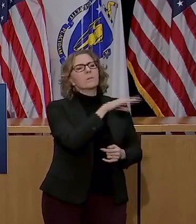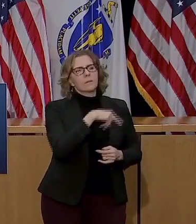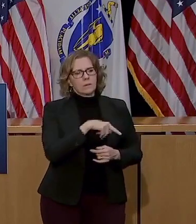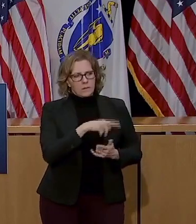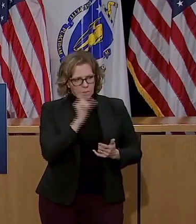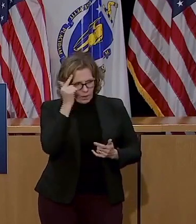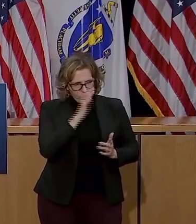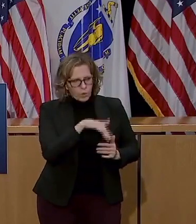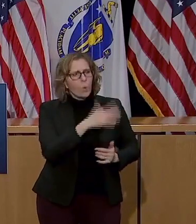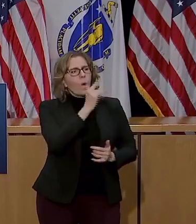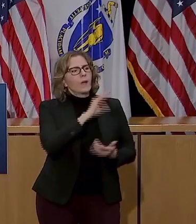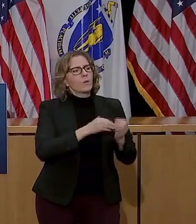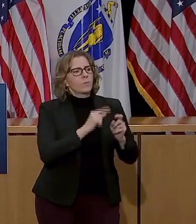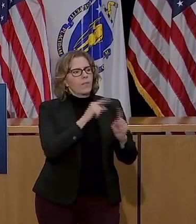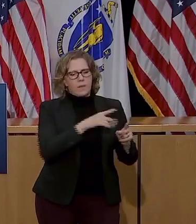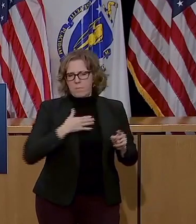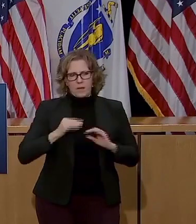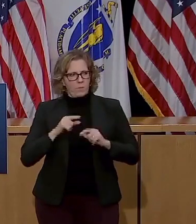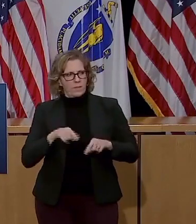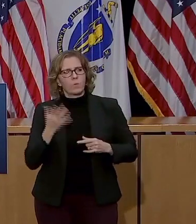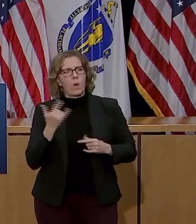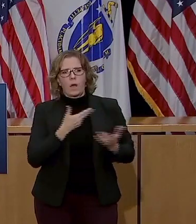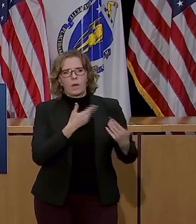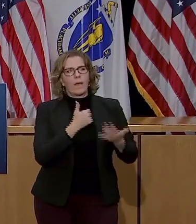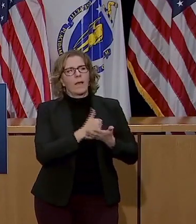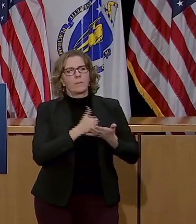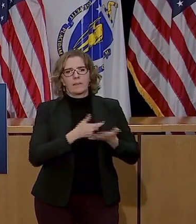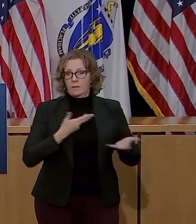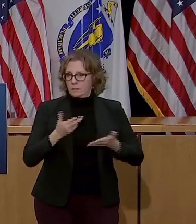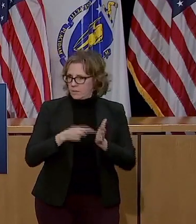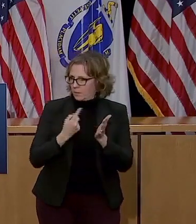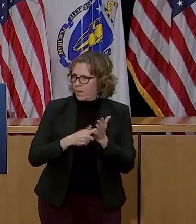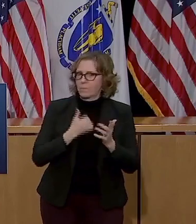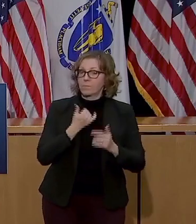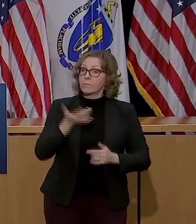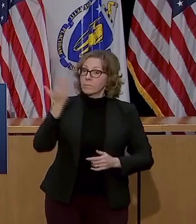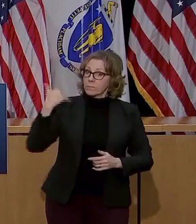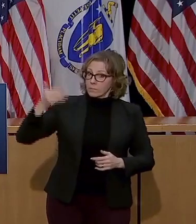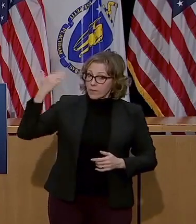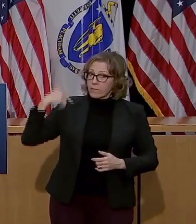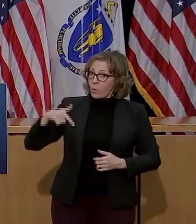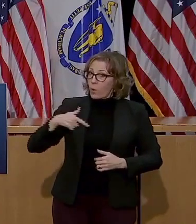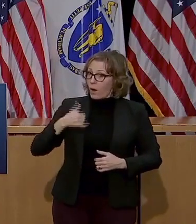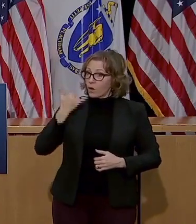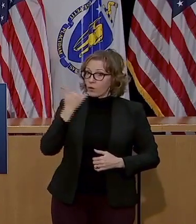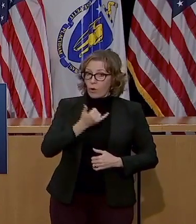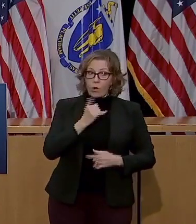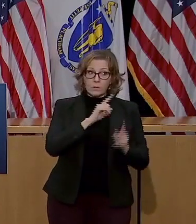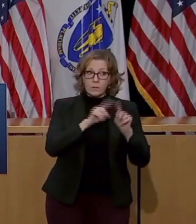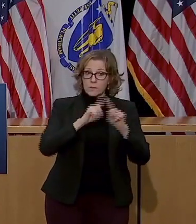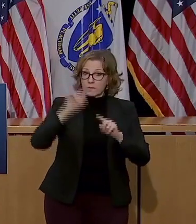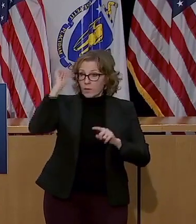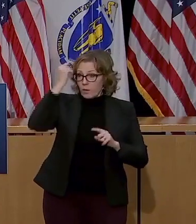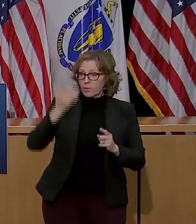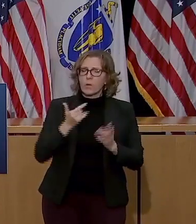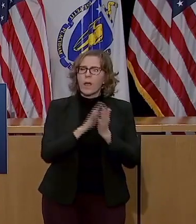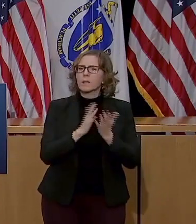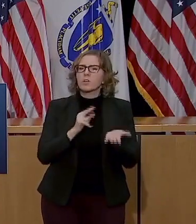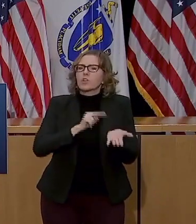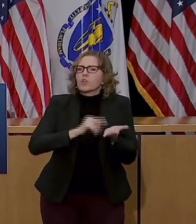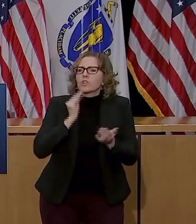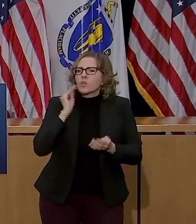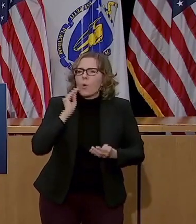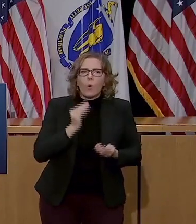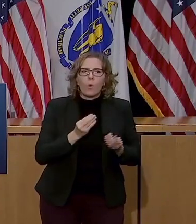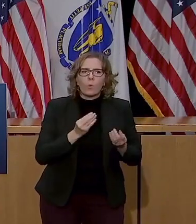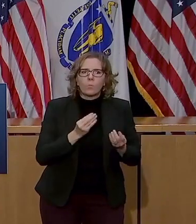numbers are that. And that's why I ended up calling a lot of governors about this nursing home thing. Because I